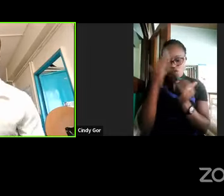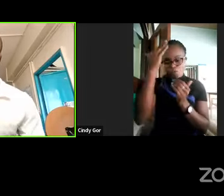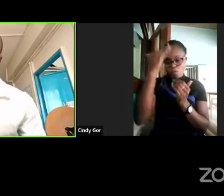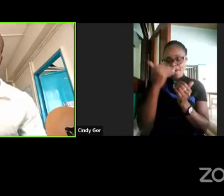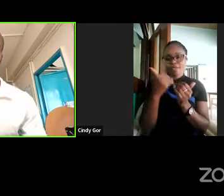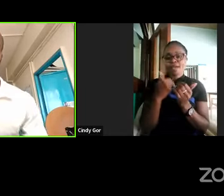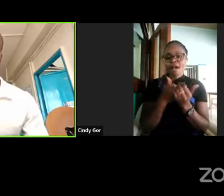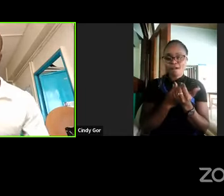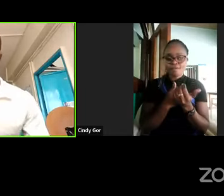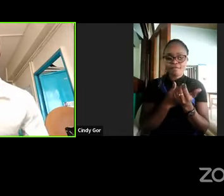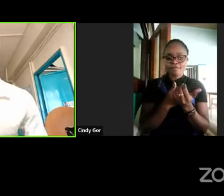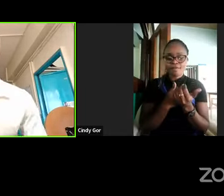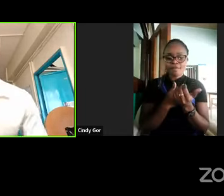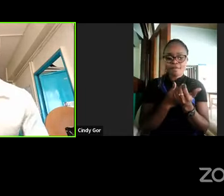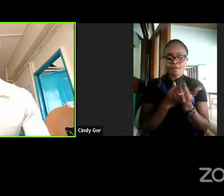Thank you so much.